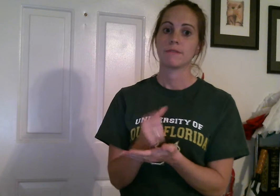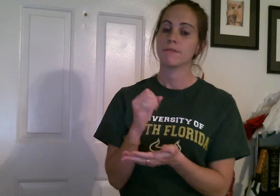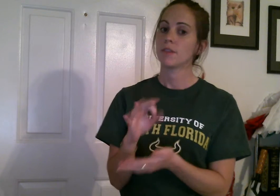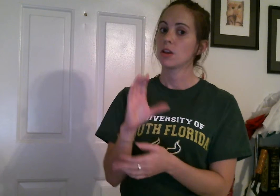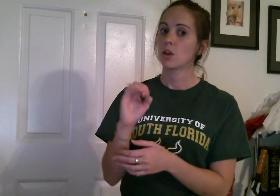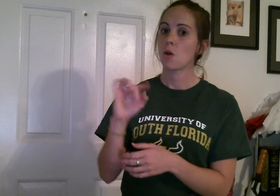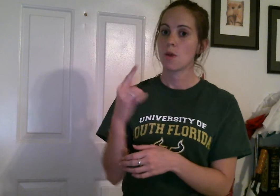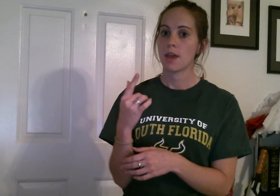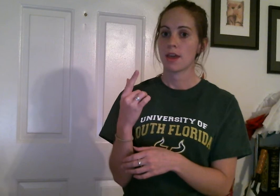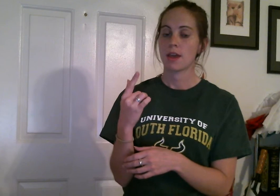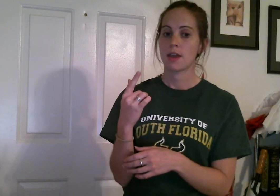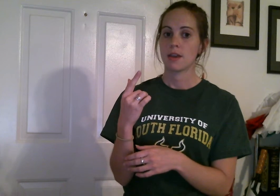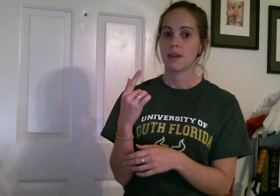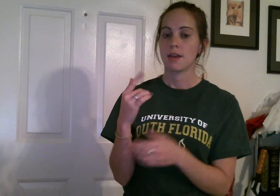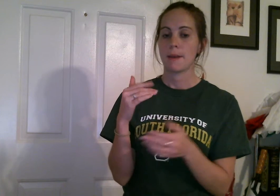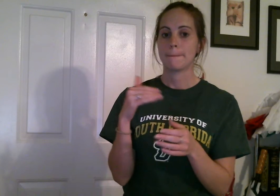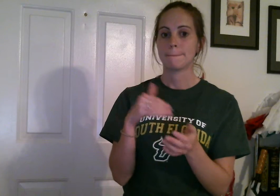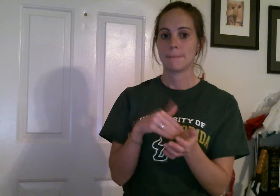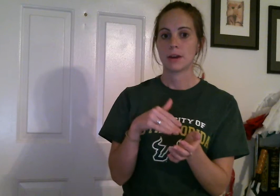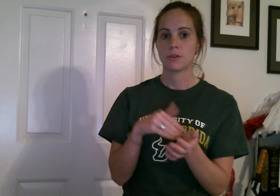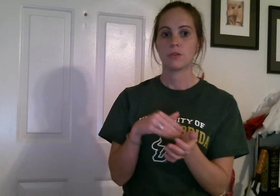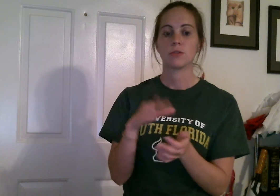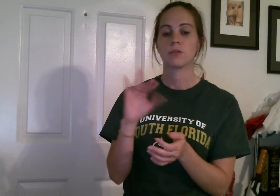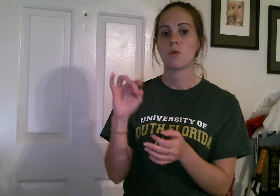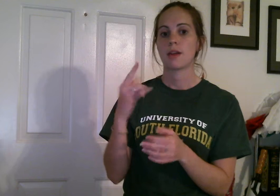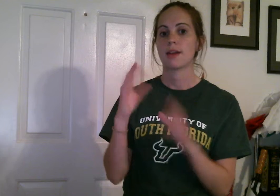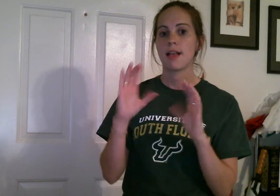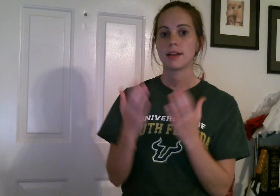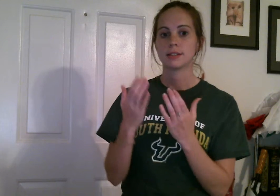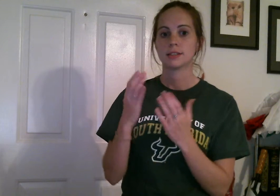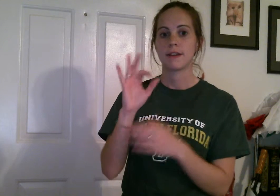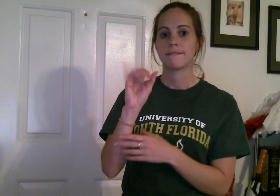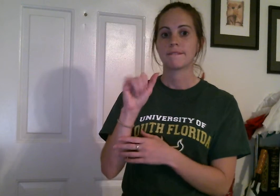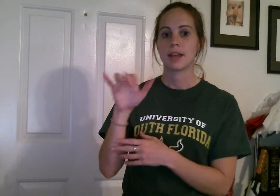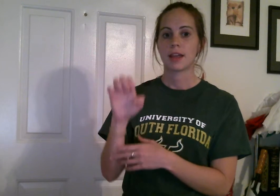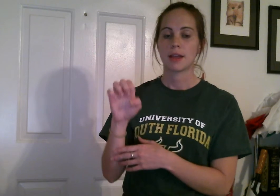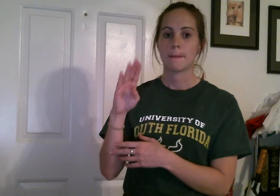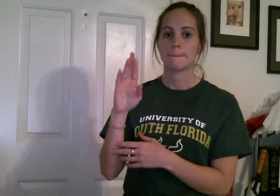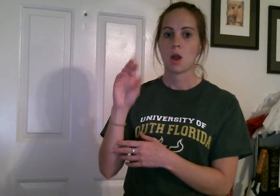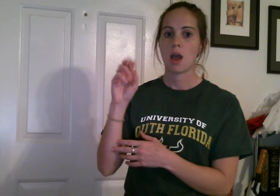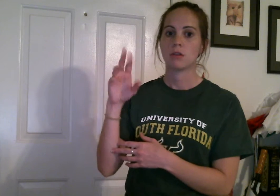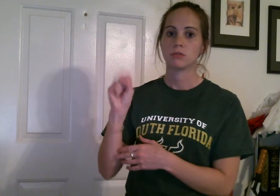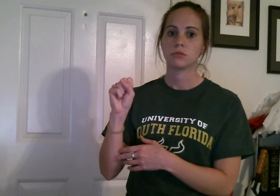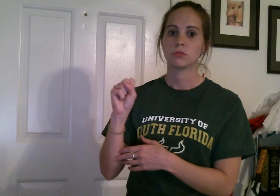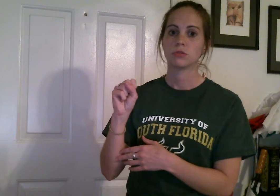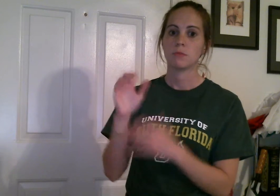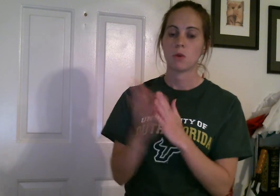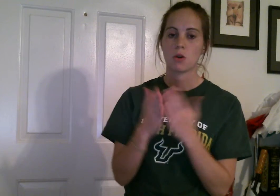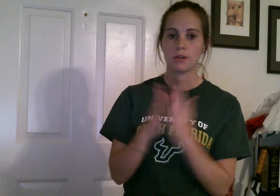a medical coding class, you can get Faye Brown's ICD 9 CM coding handbook. Faye Brown is